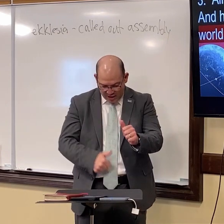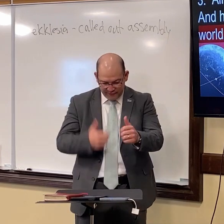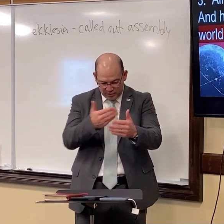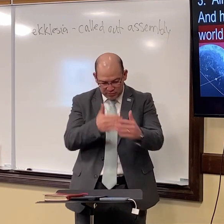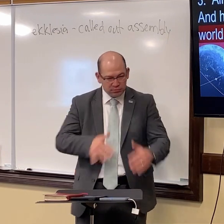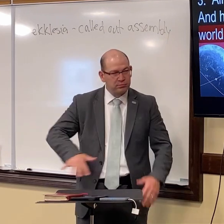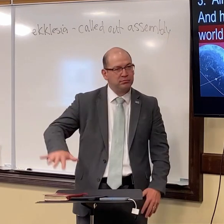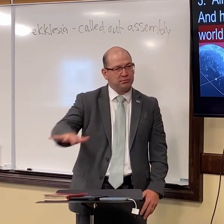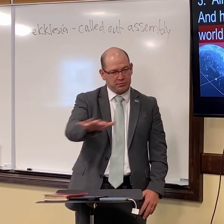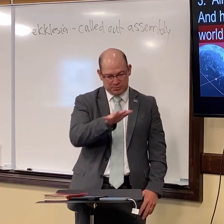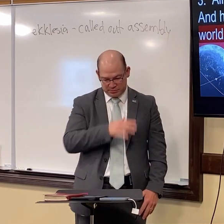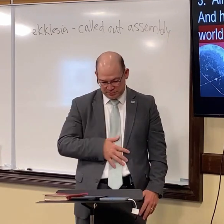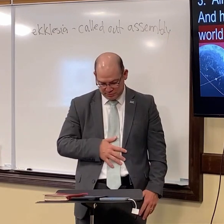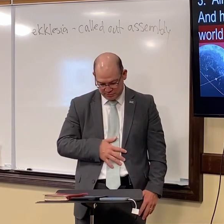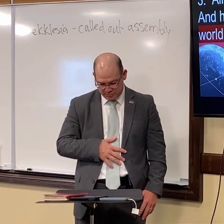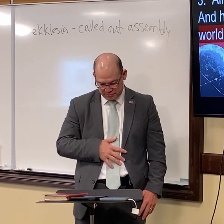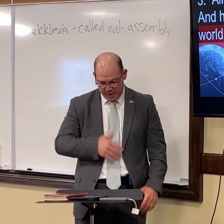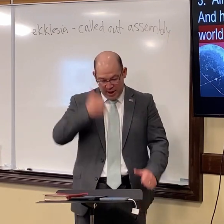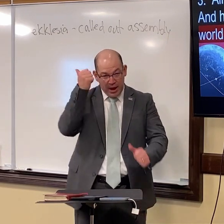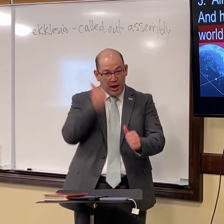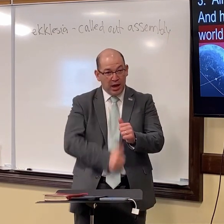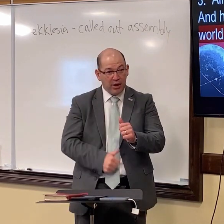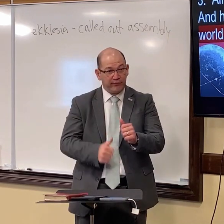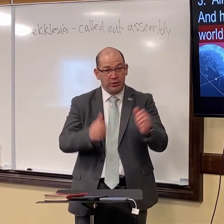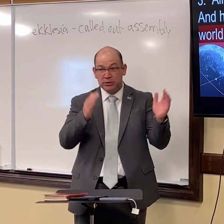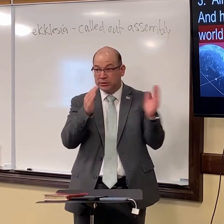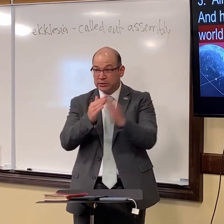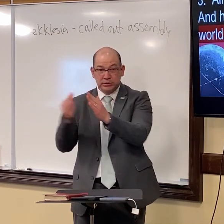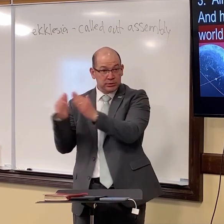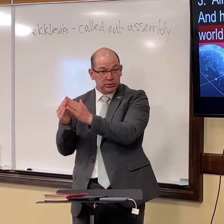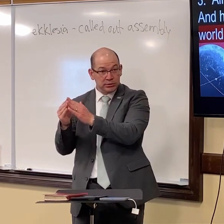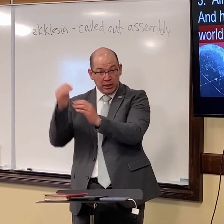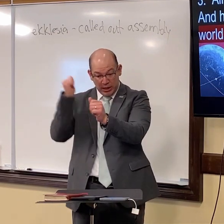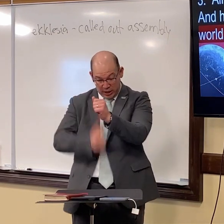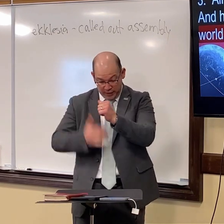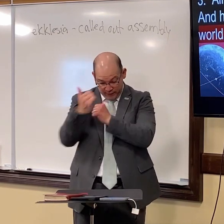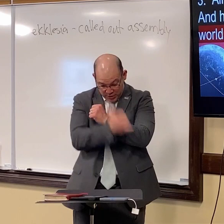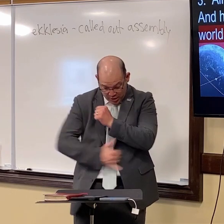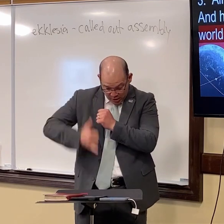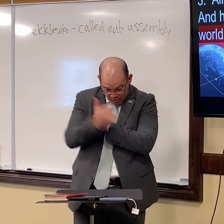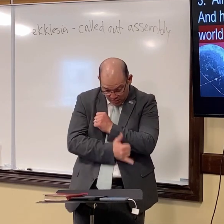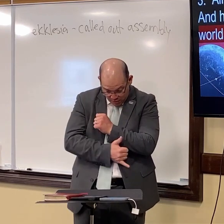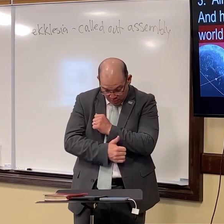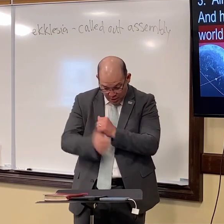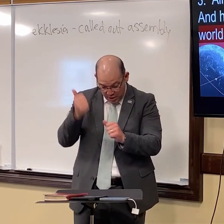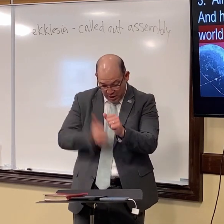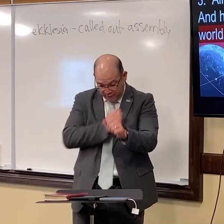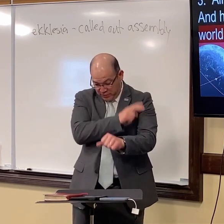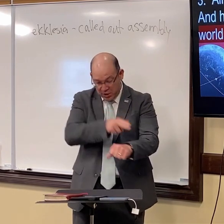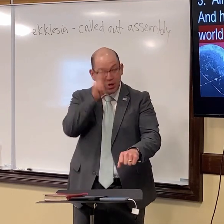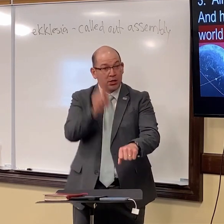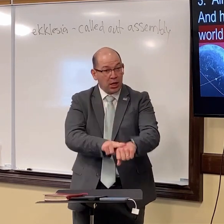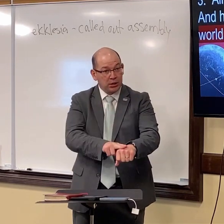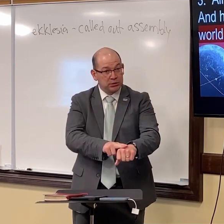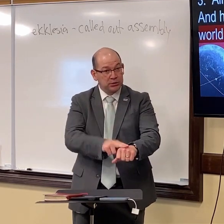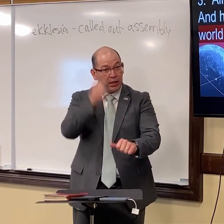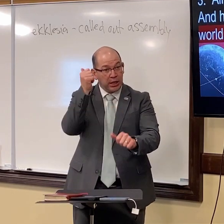To every house, to every area, to every city, to every country, to every